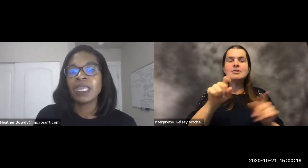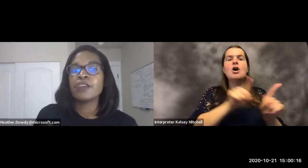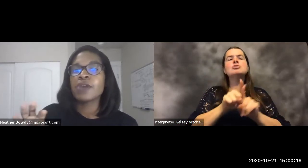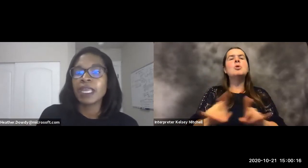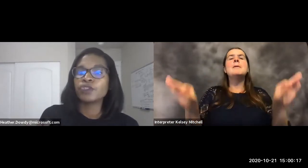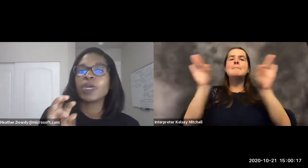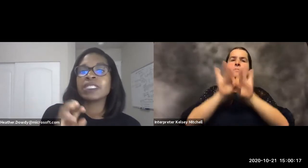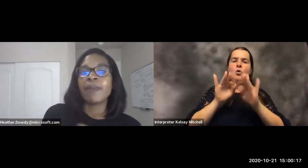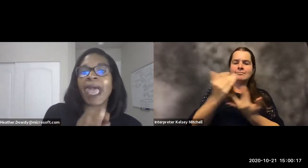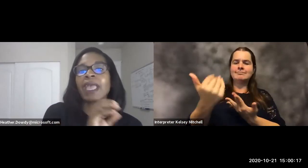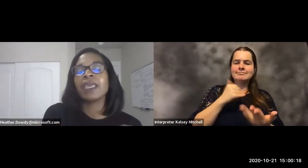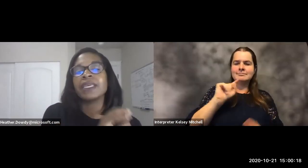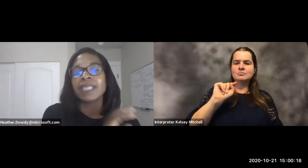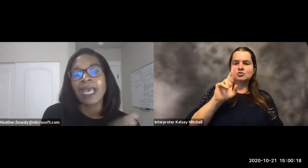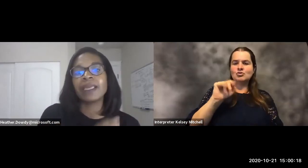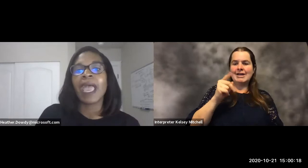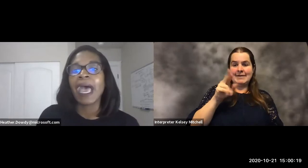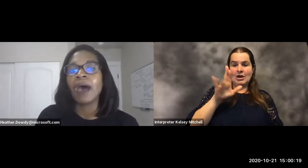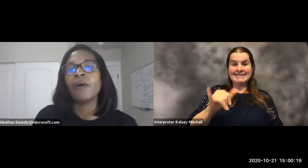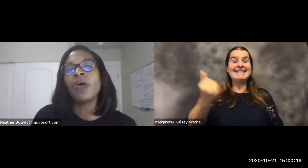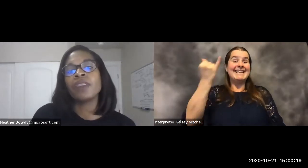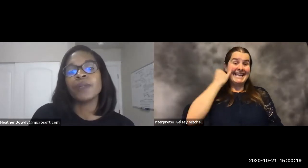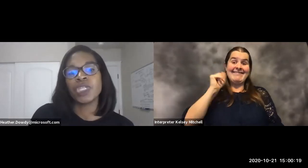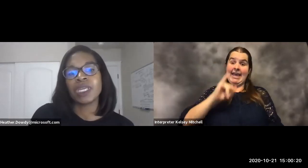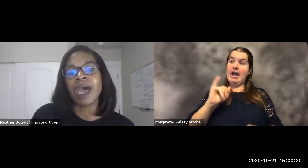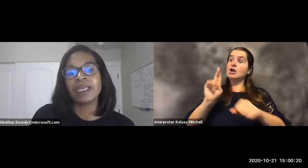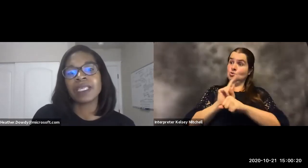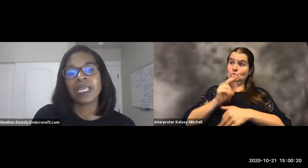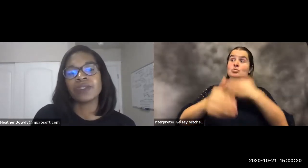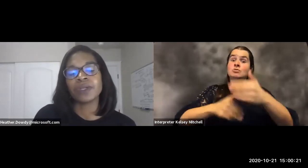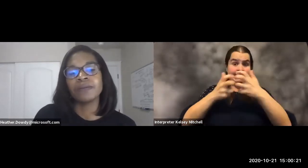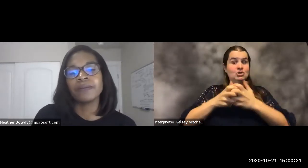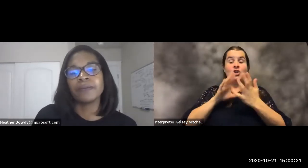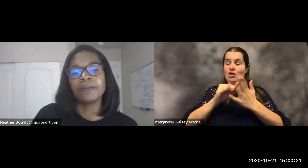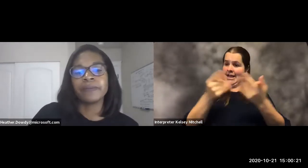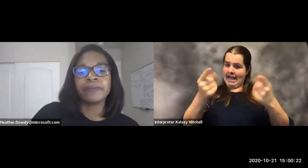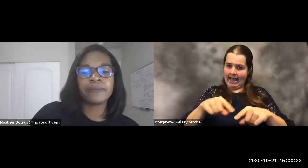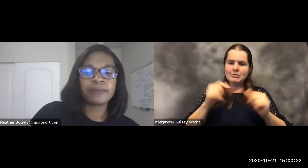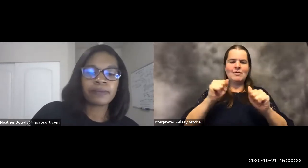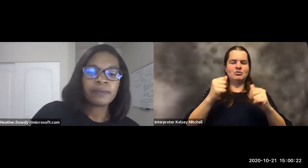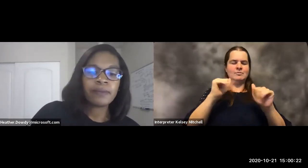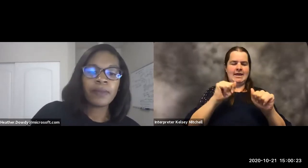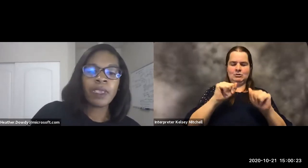transparency. Can you kind of trace back exactly how the machine got its answer?